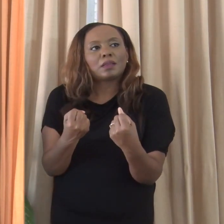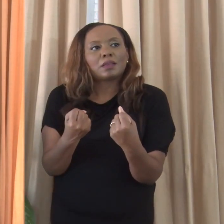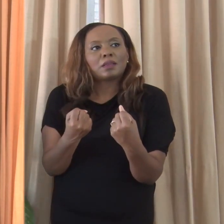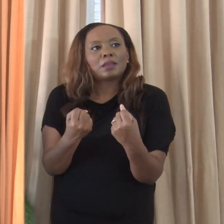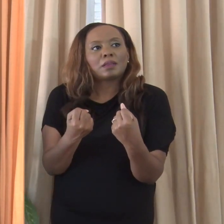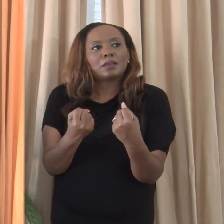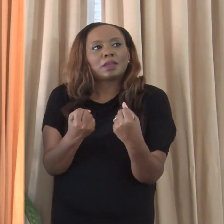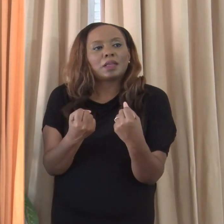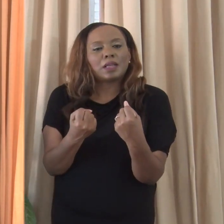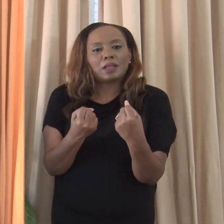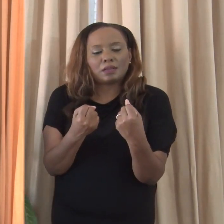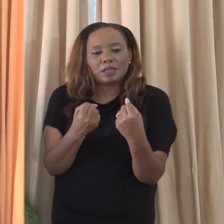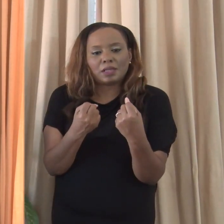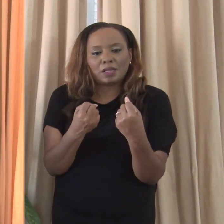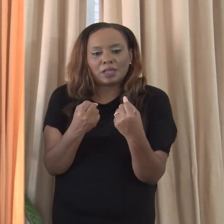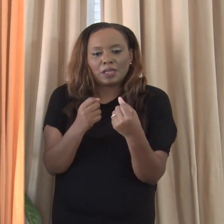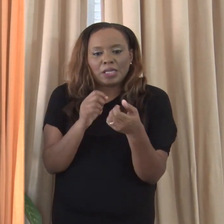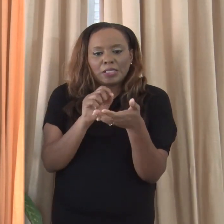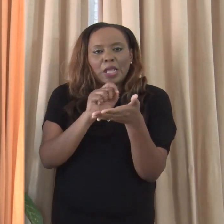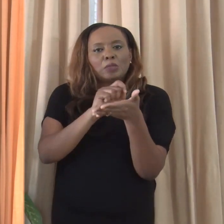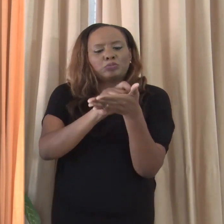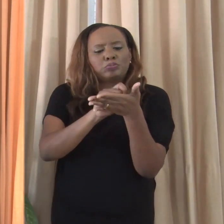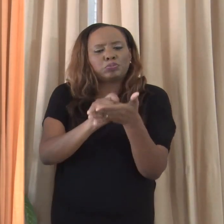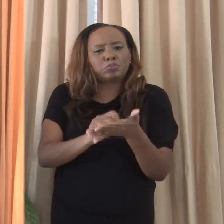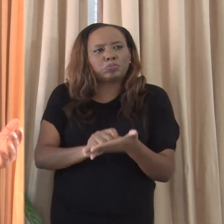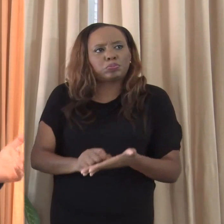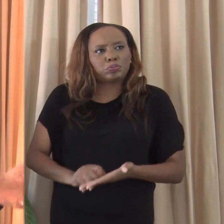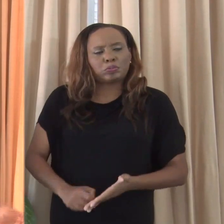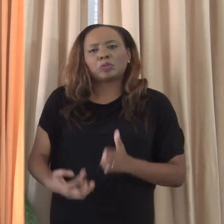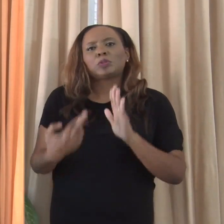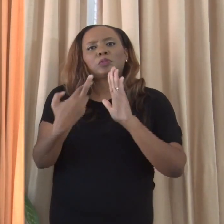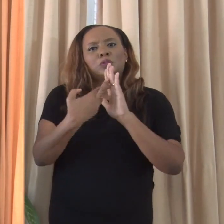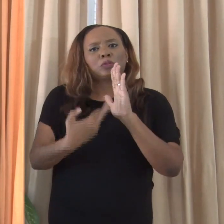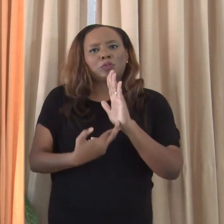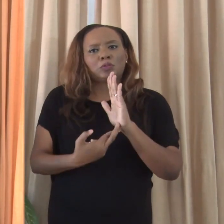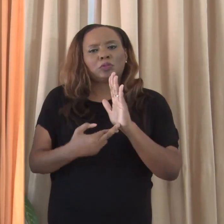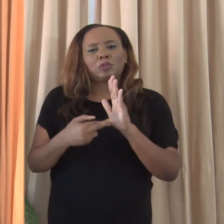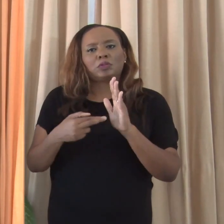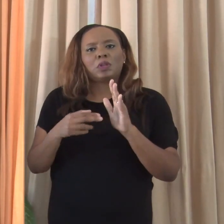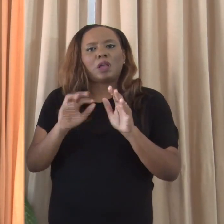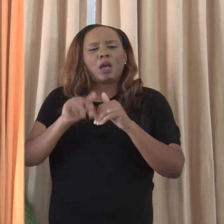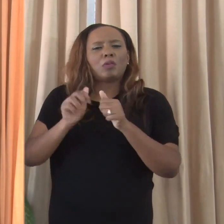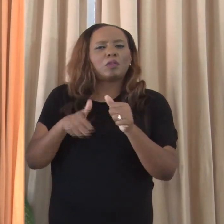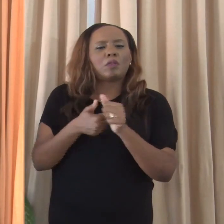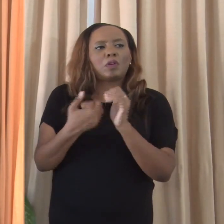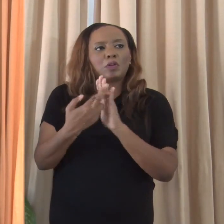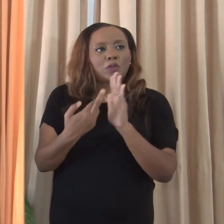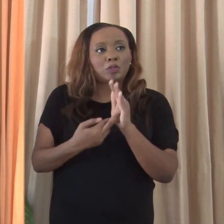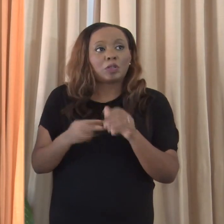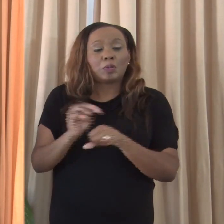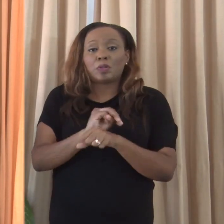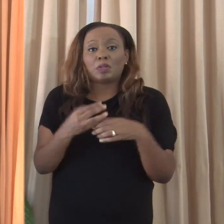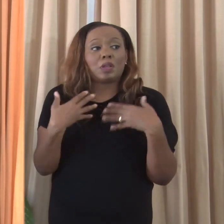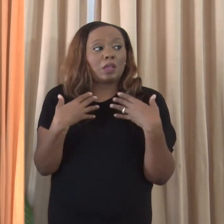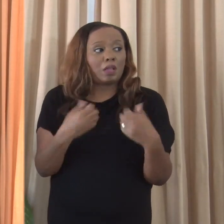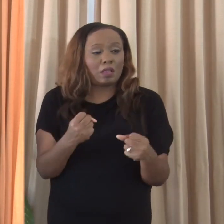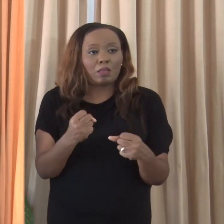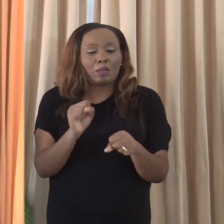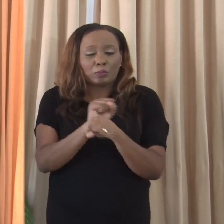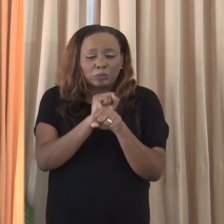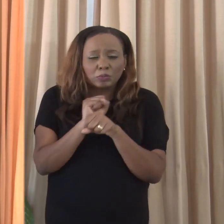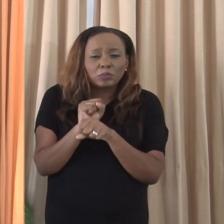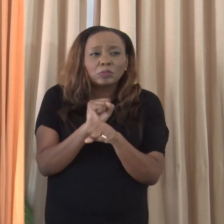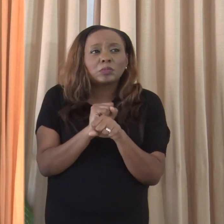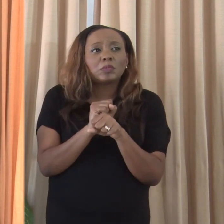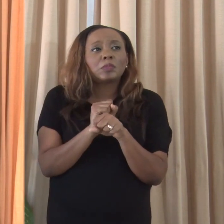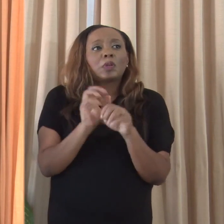a protocol on some of these things. As recently as yesterday, the Ministry of Health indicated to me that they're working on a protocol, for example, on how